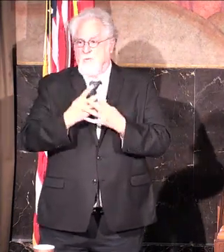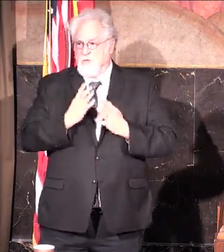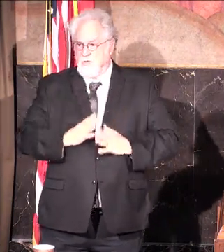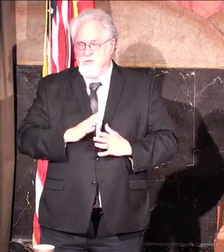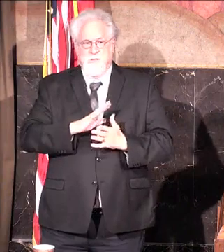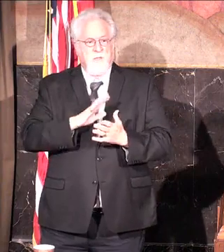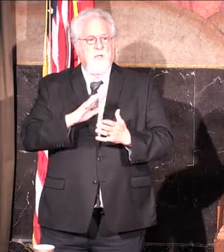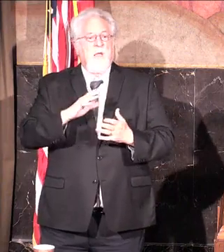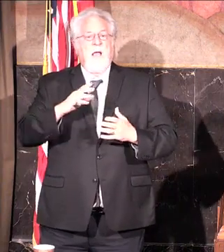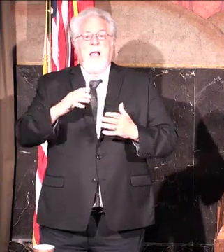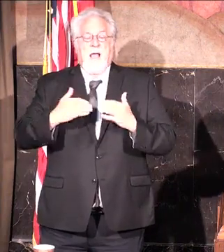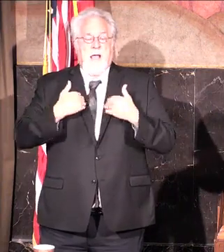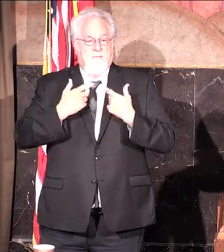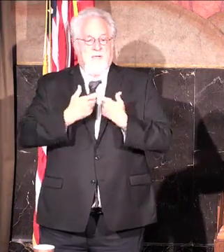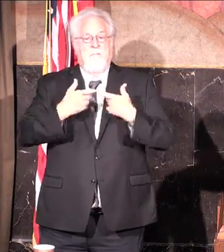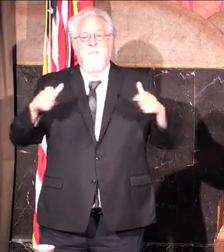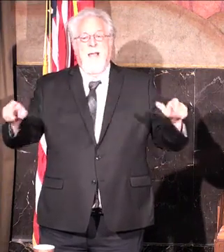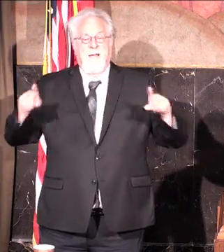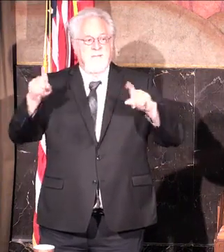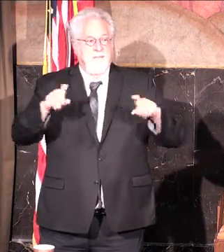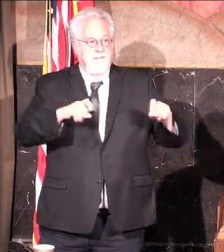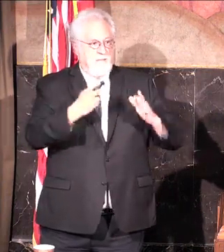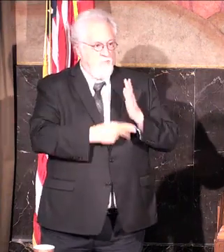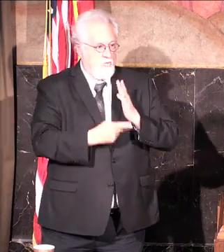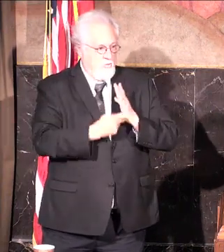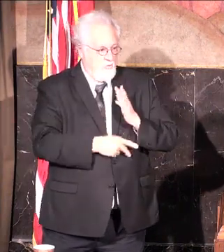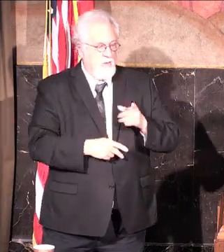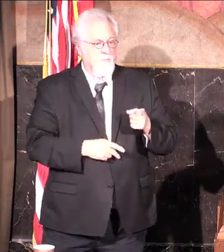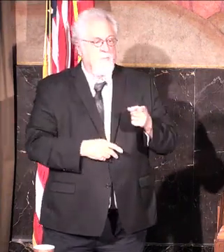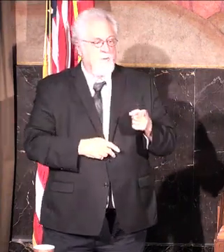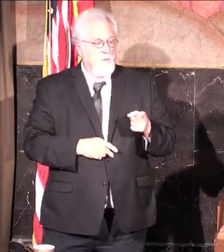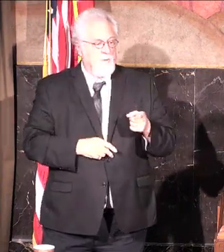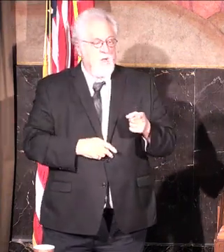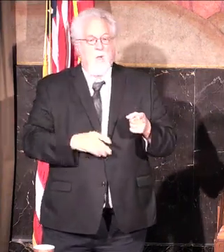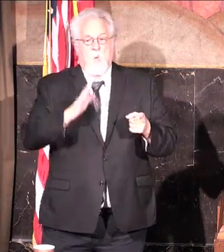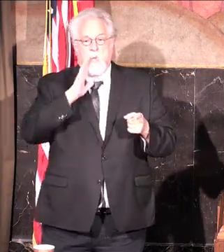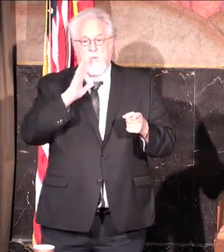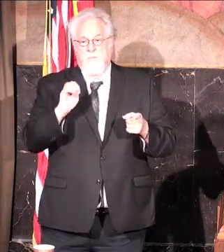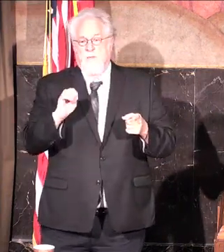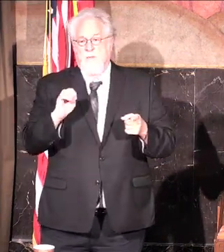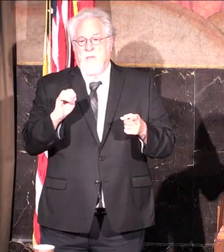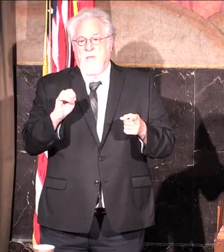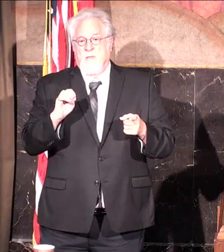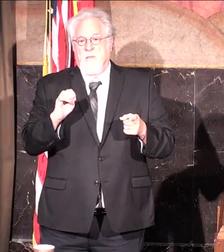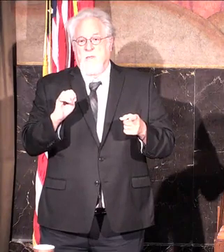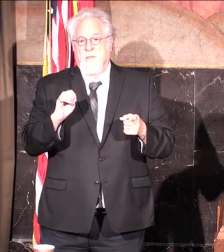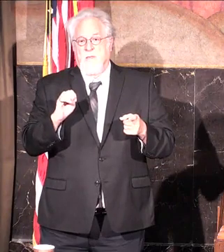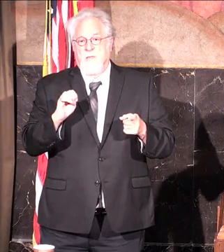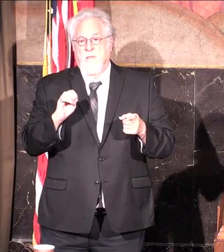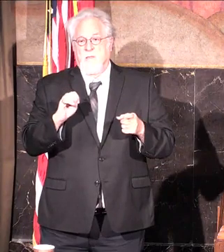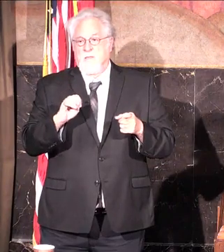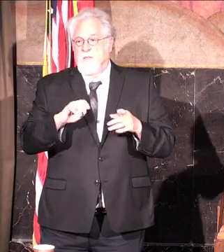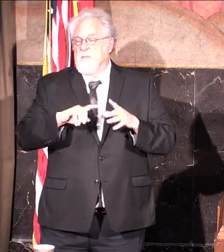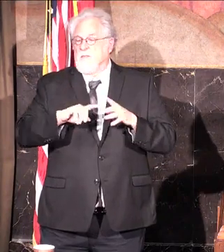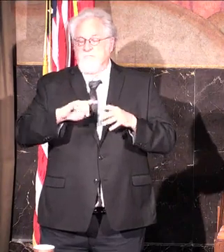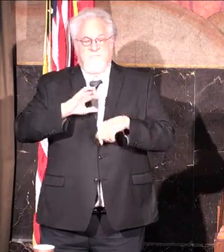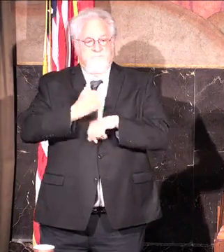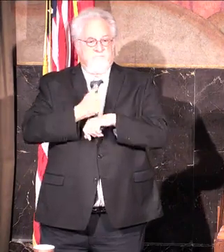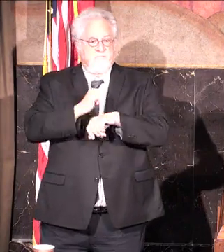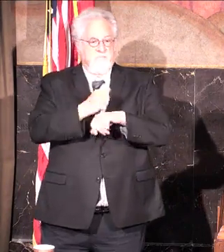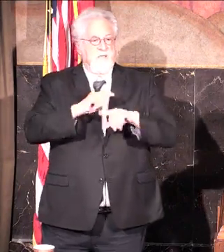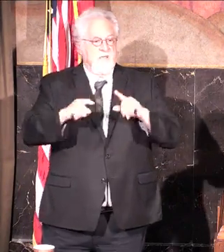of a mass testing program that it's going to be implementing at various prisons. In fact, they've been